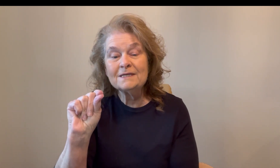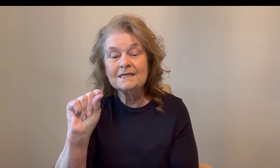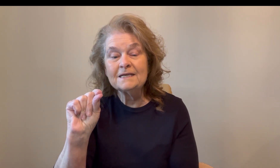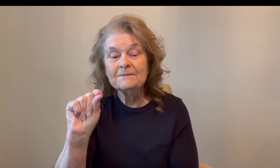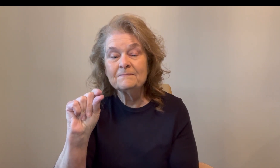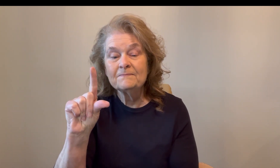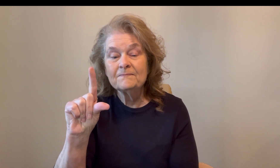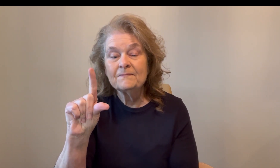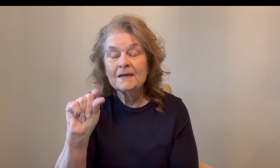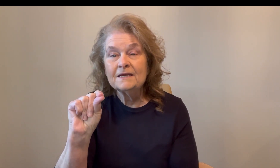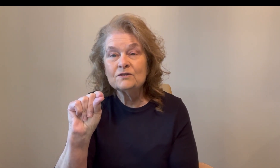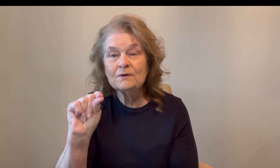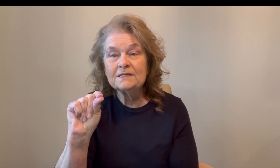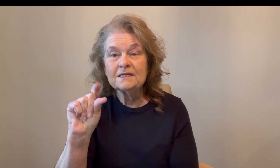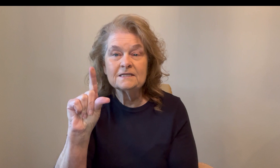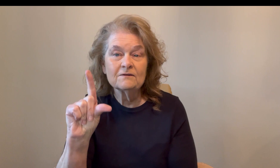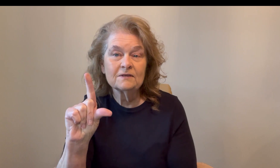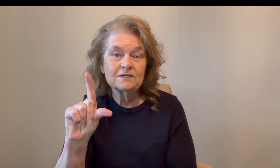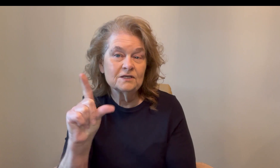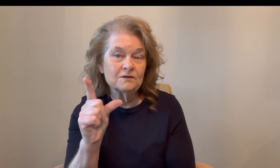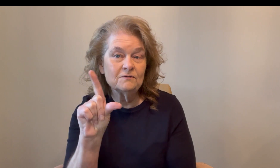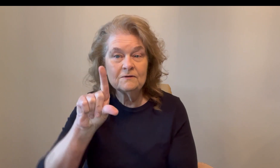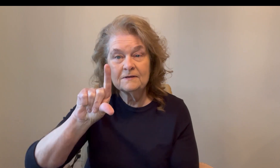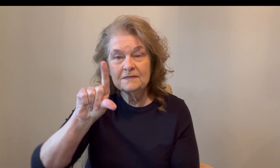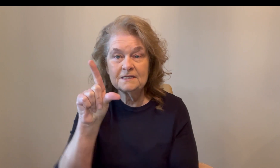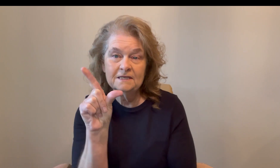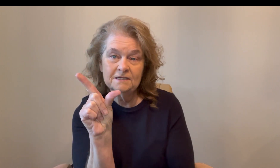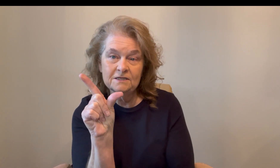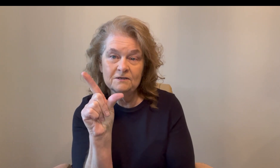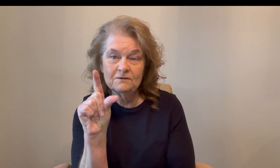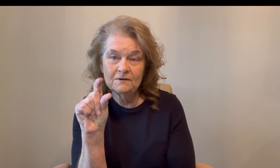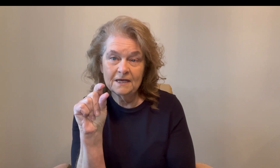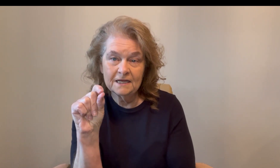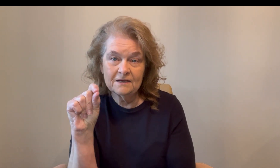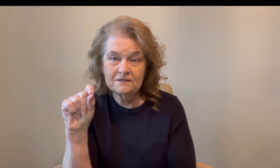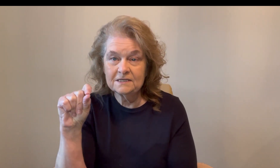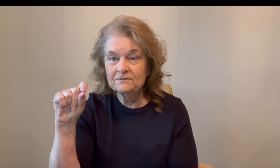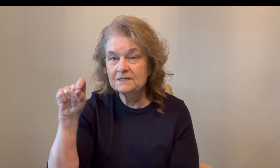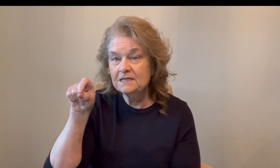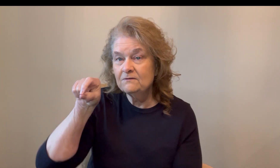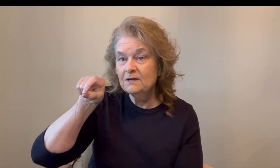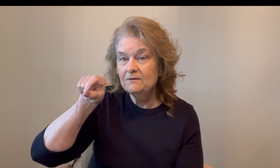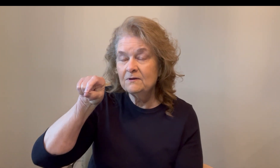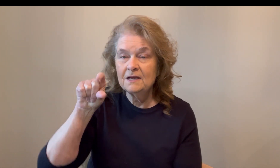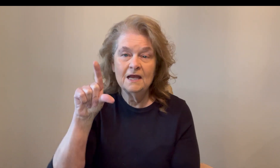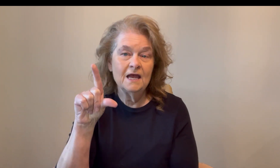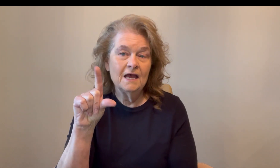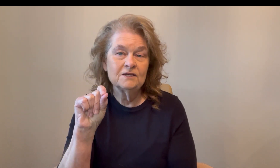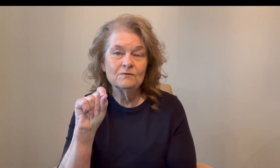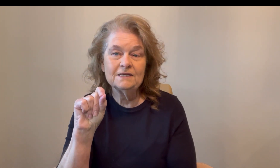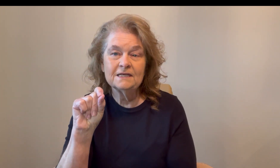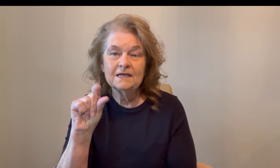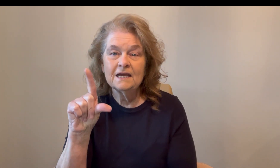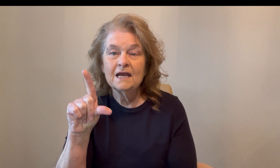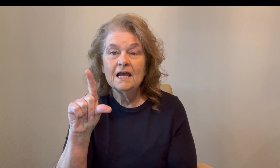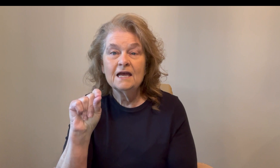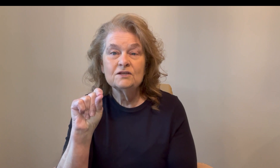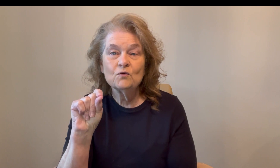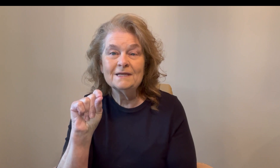20. 20, so the 2, see the 2, and it goes into a 0. 20.